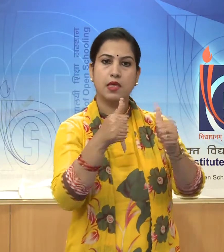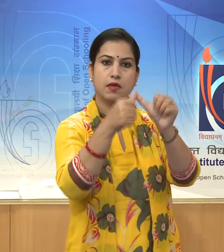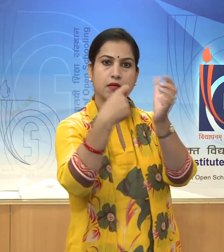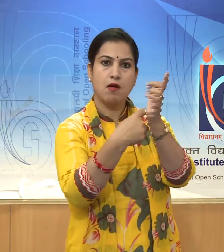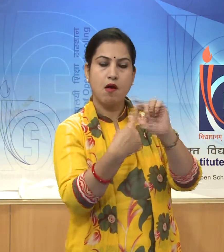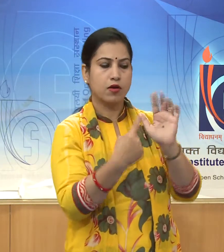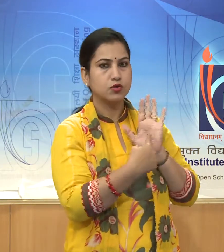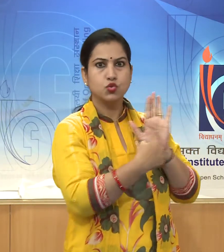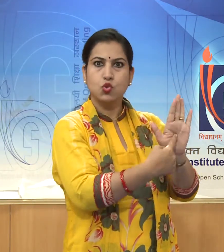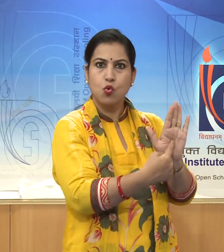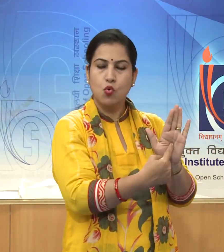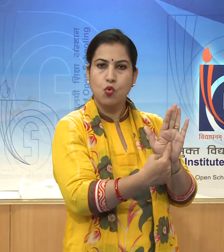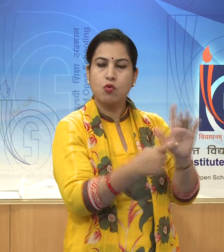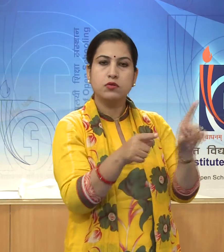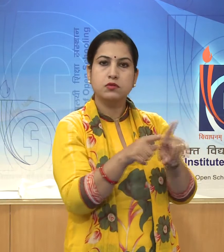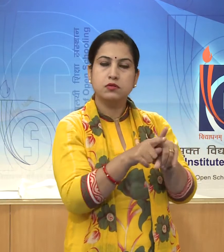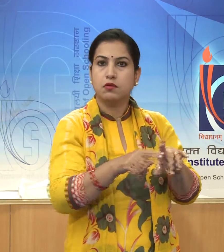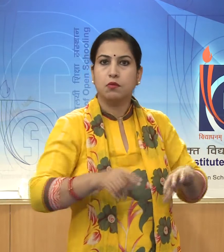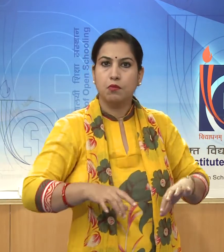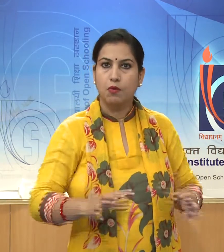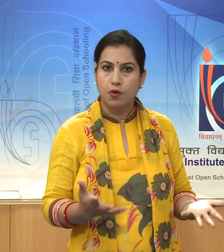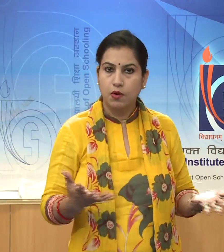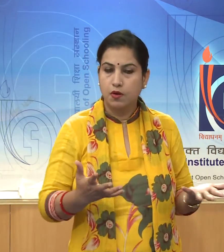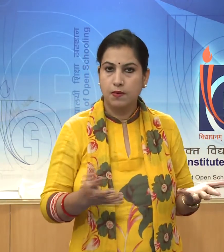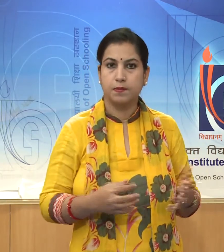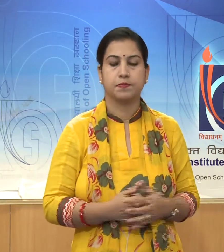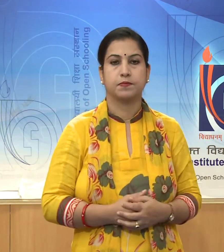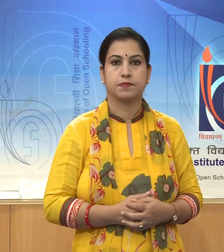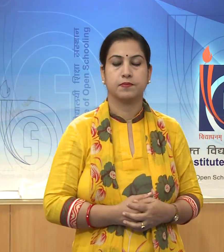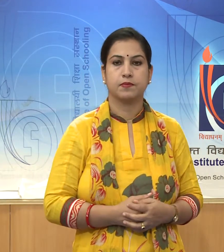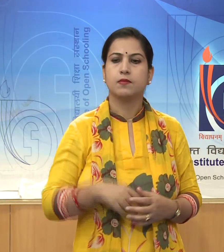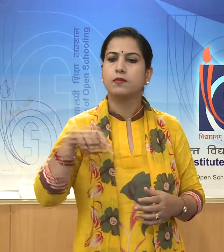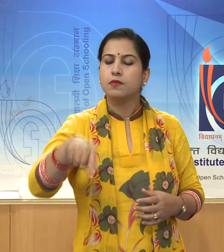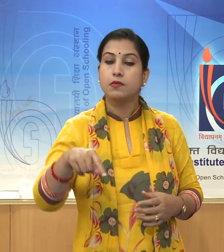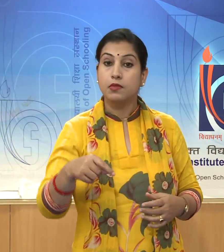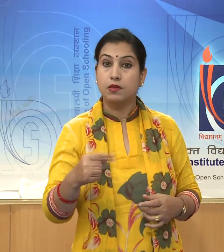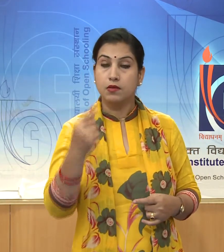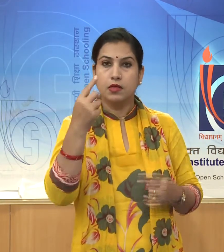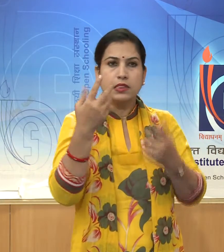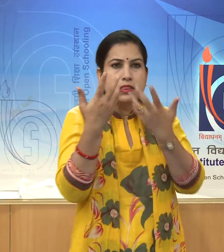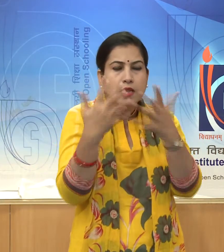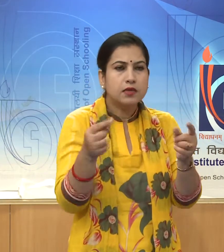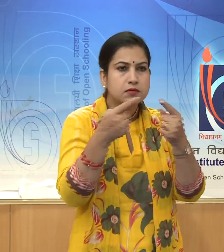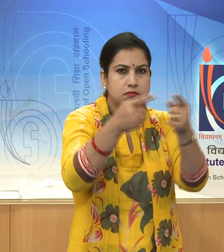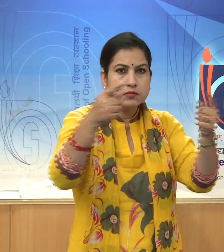art concerned with the effect of